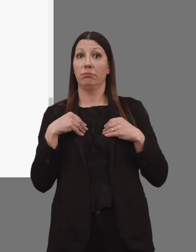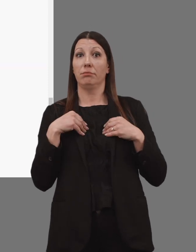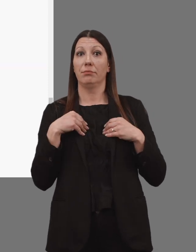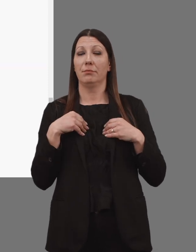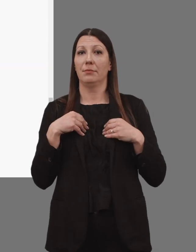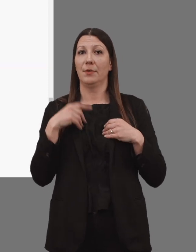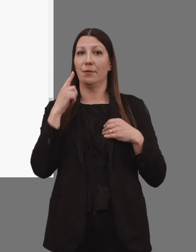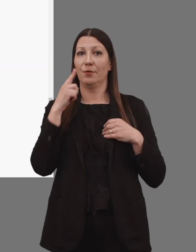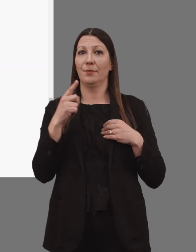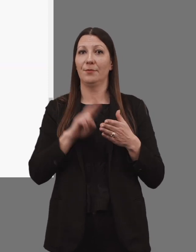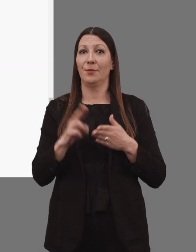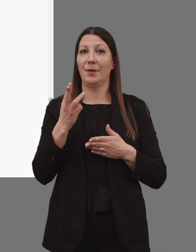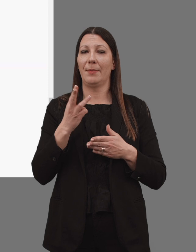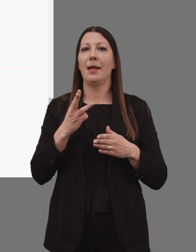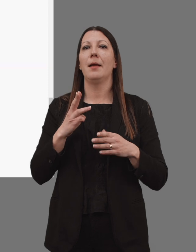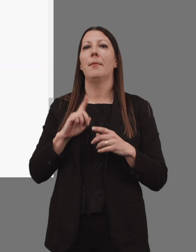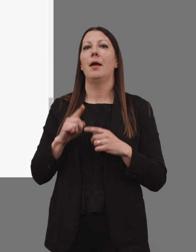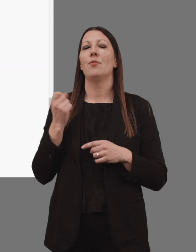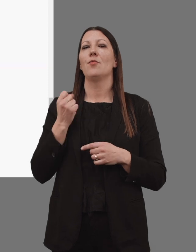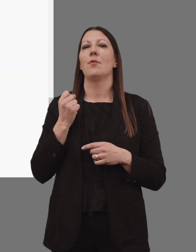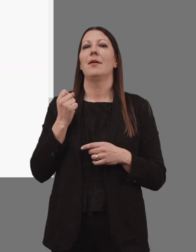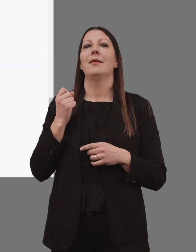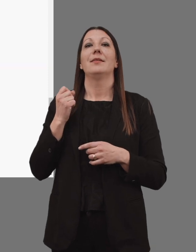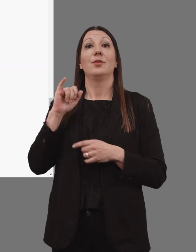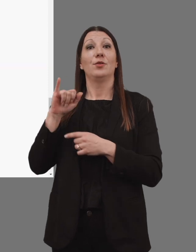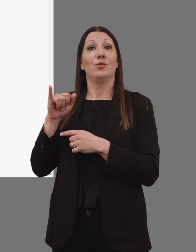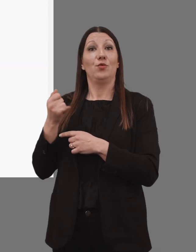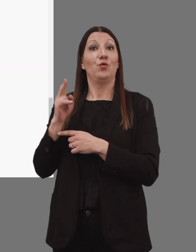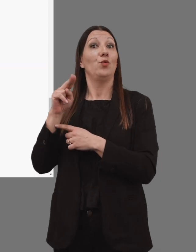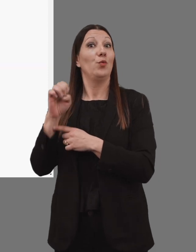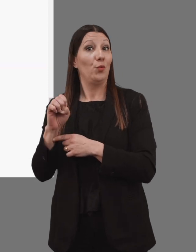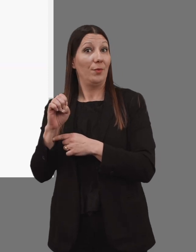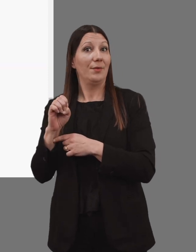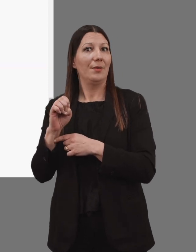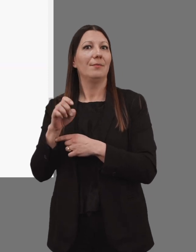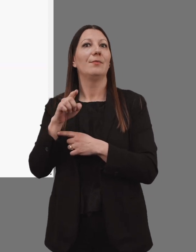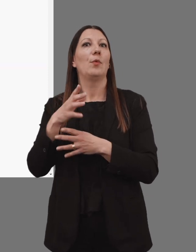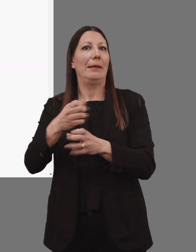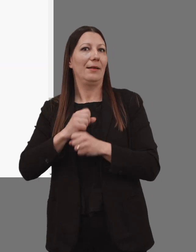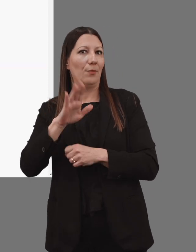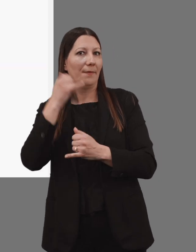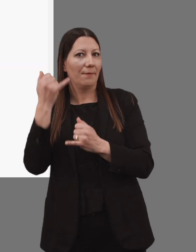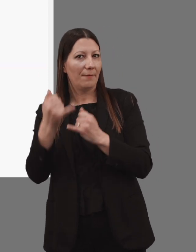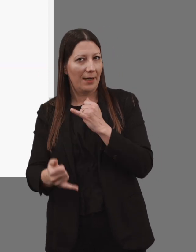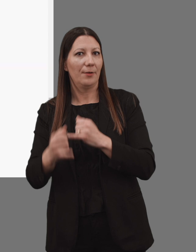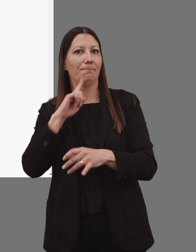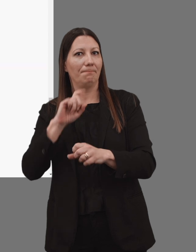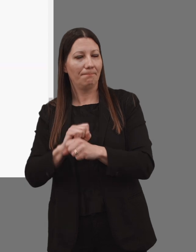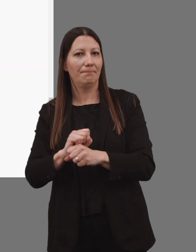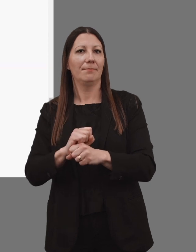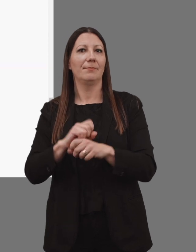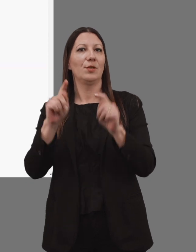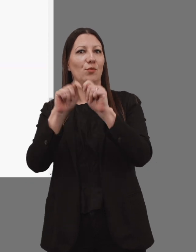And then in June, when we get your final transcript with your final classes and grades, if you still meet the admission